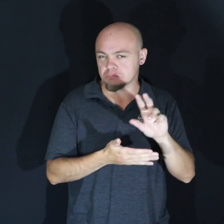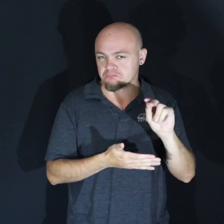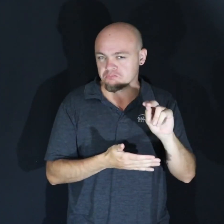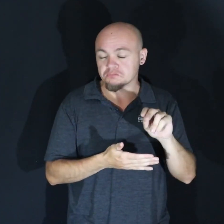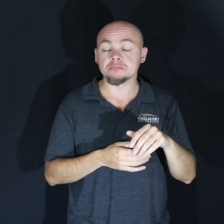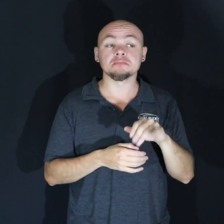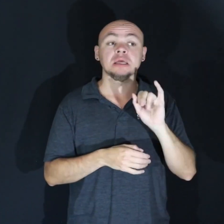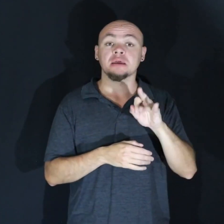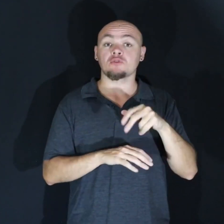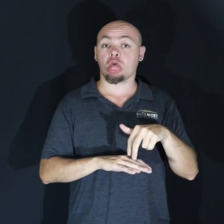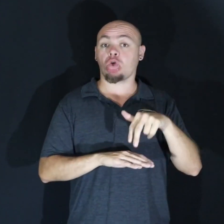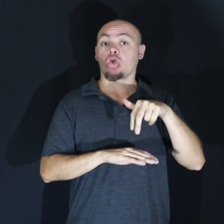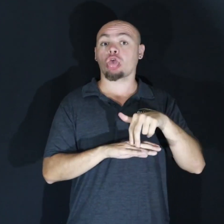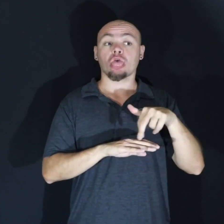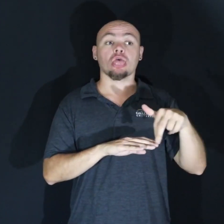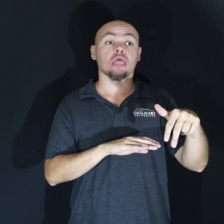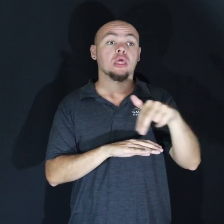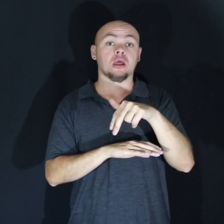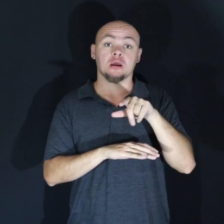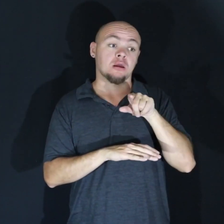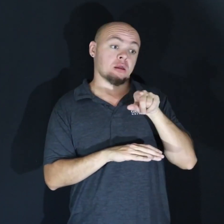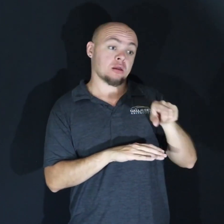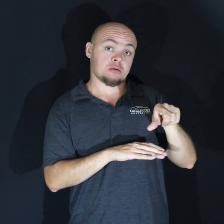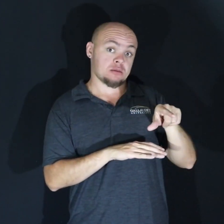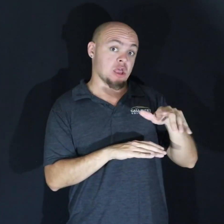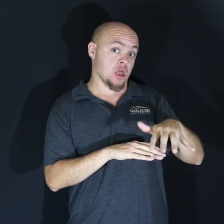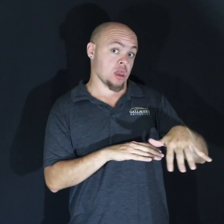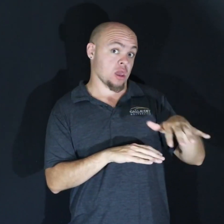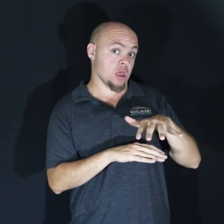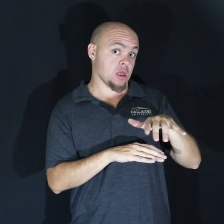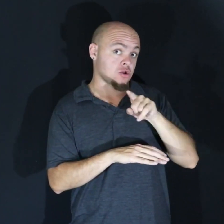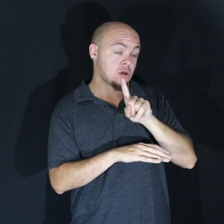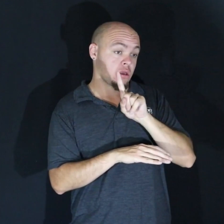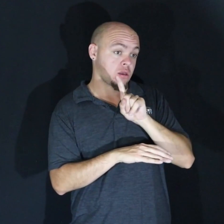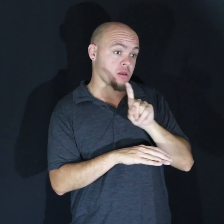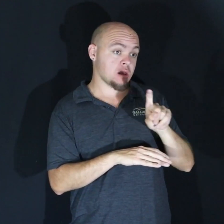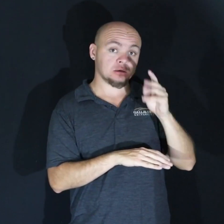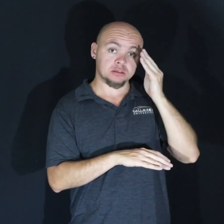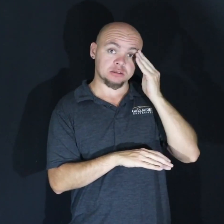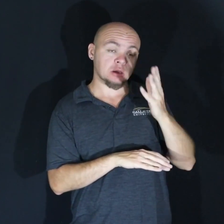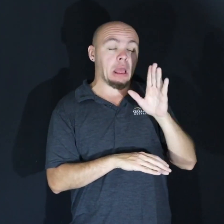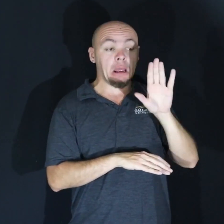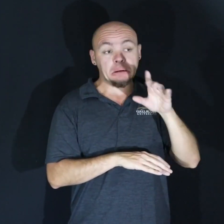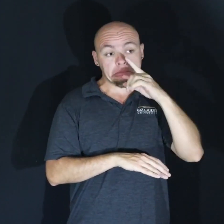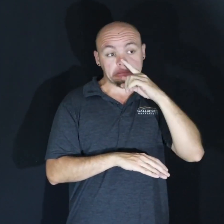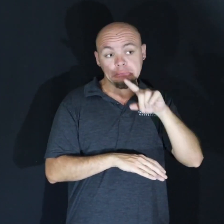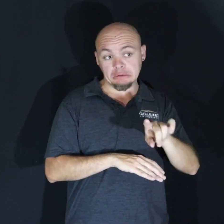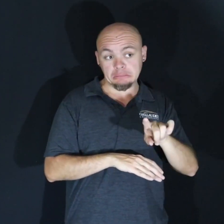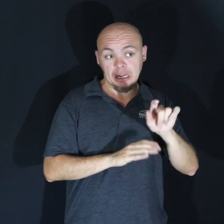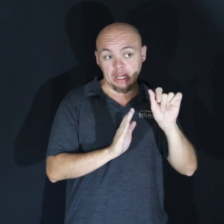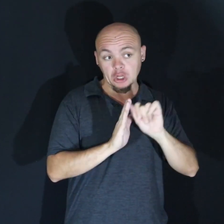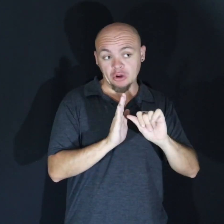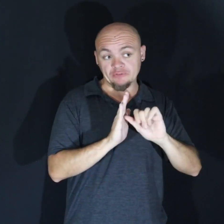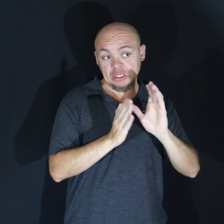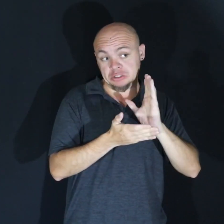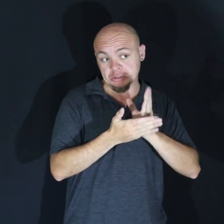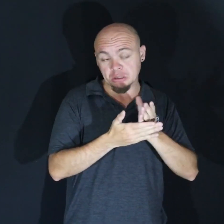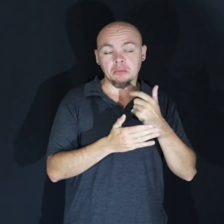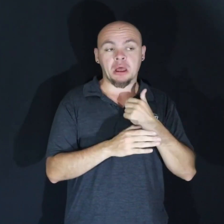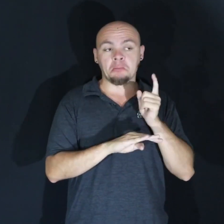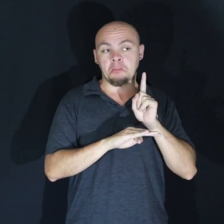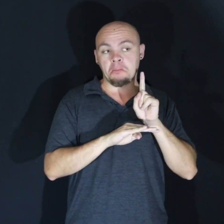you do, and you're going to walk into somebody else's blood circle, just say to them, please, would you mind stop carving as you